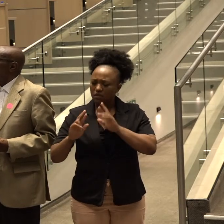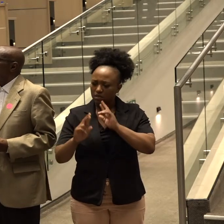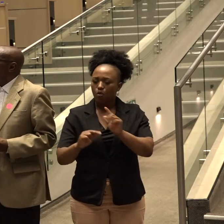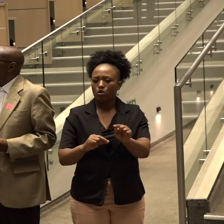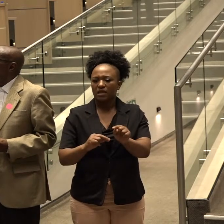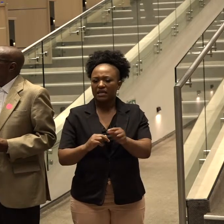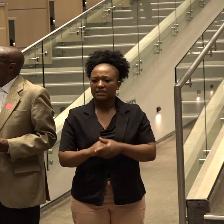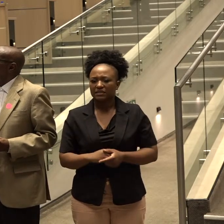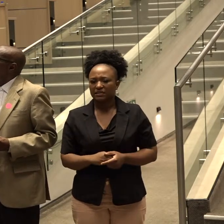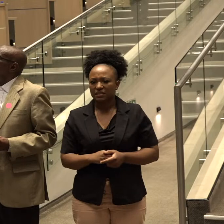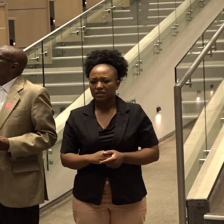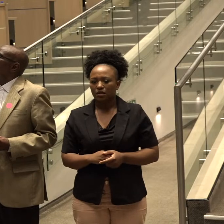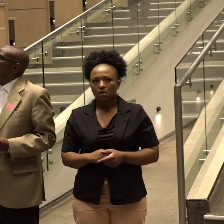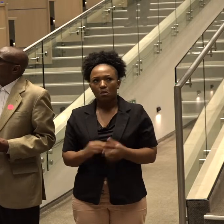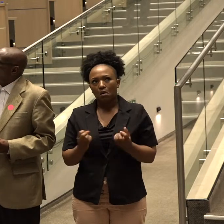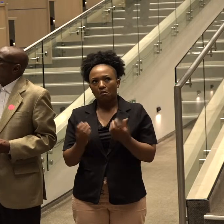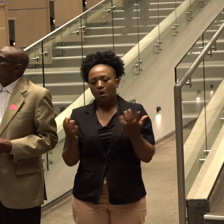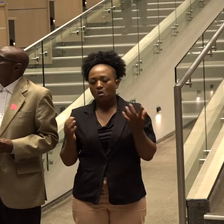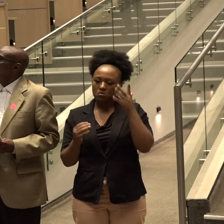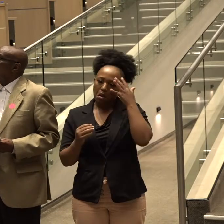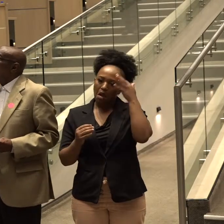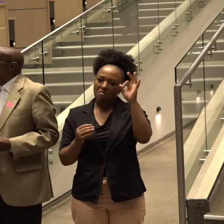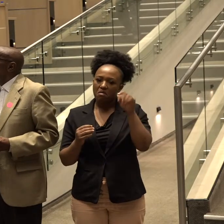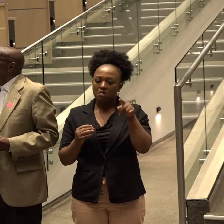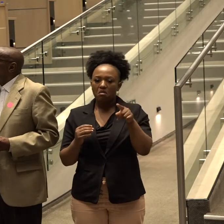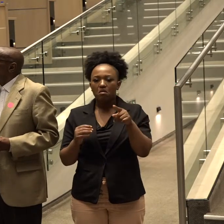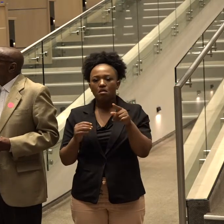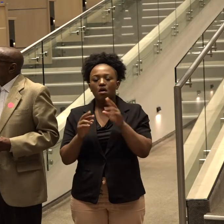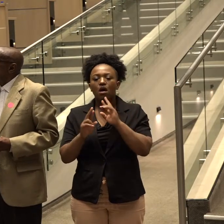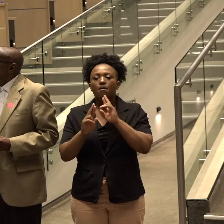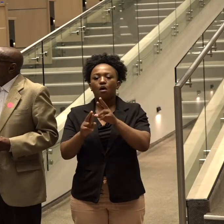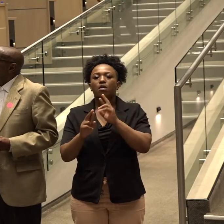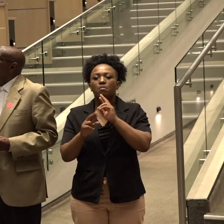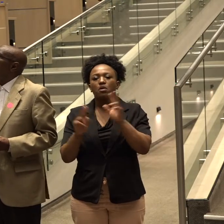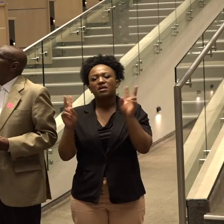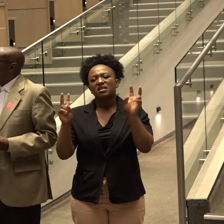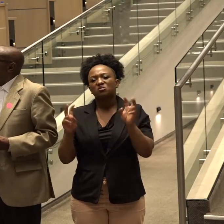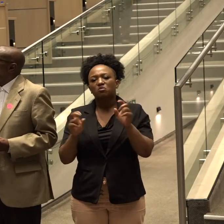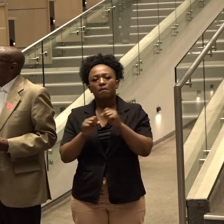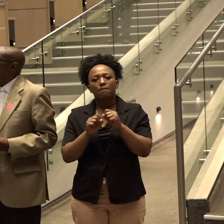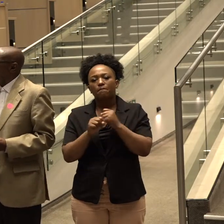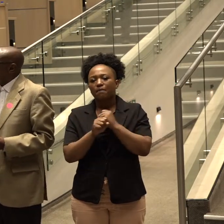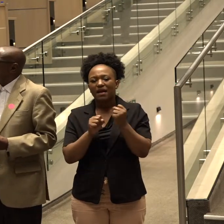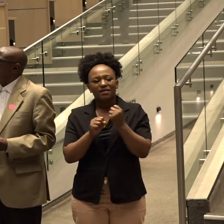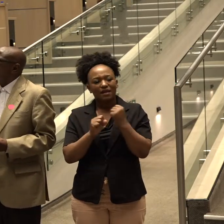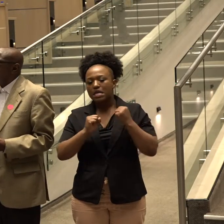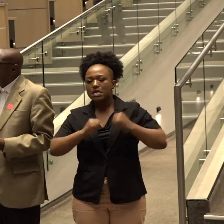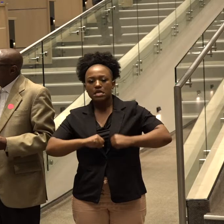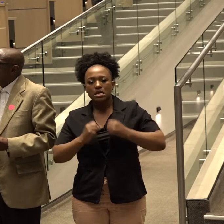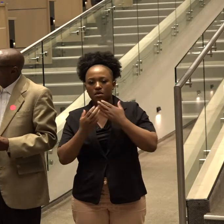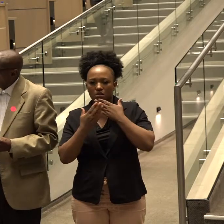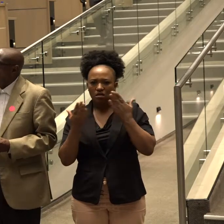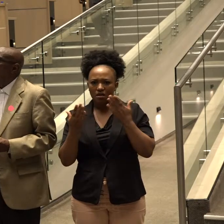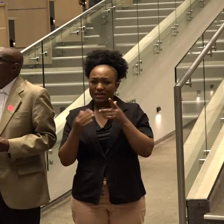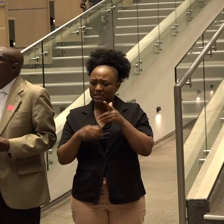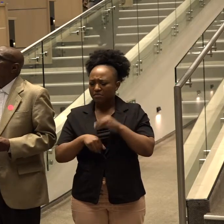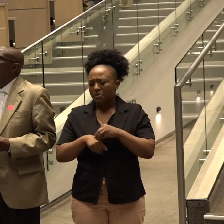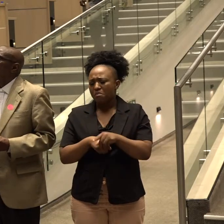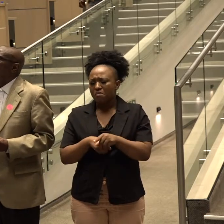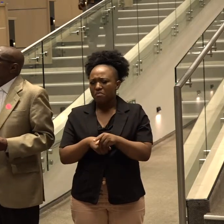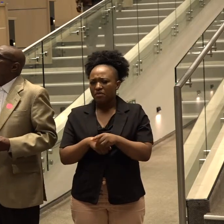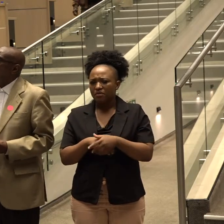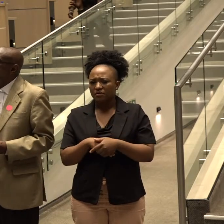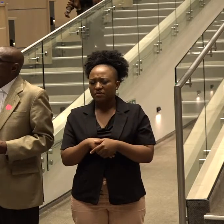the government reports on issues that we haven't agreed upon and as a result it becomes a problem